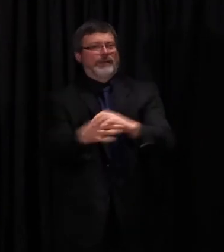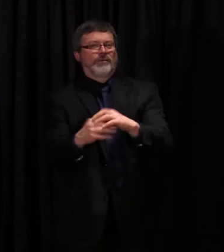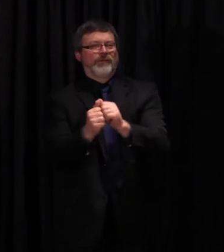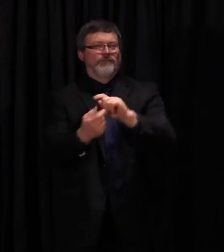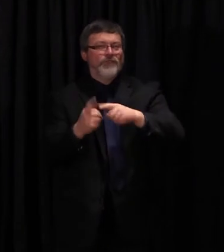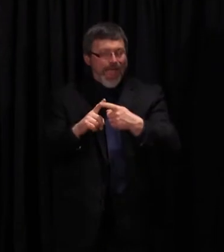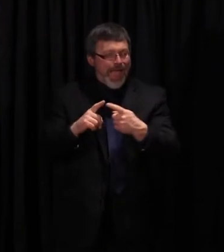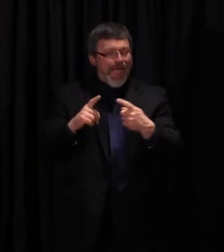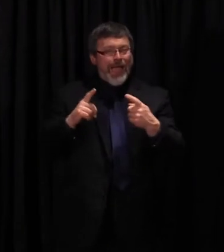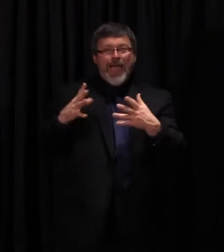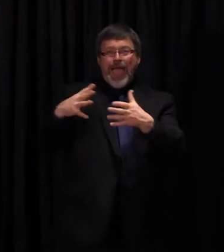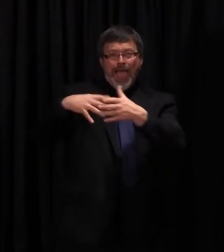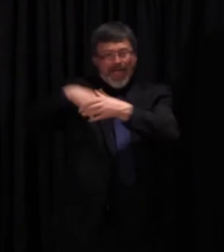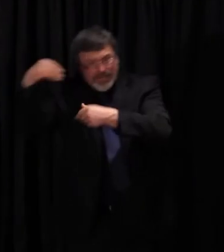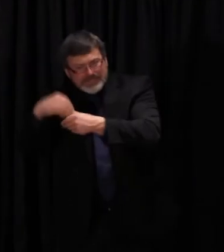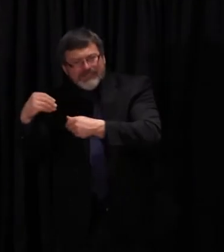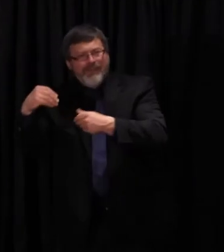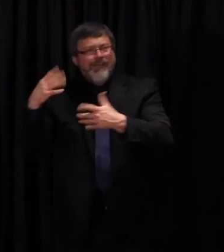fun.